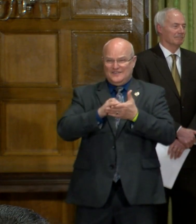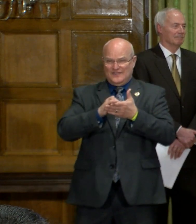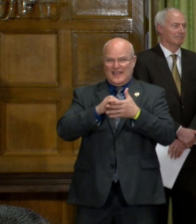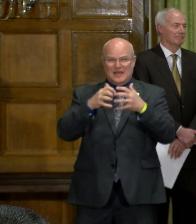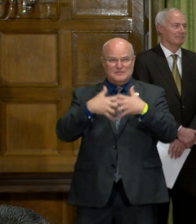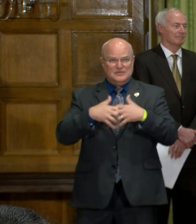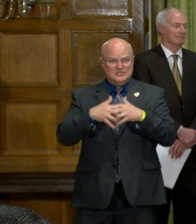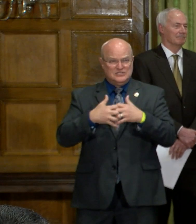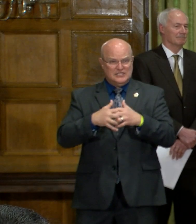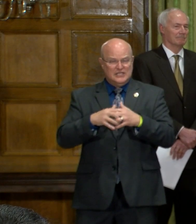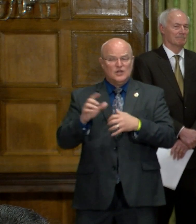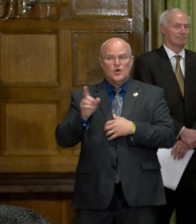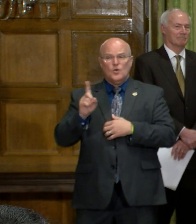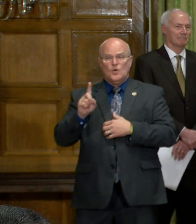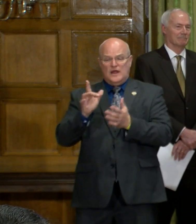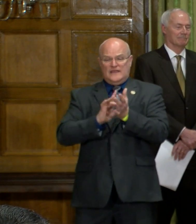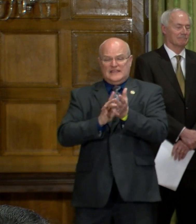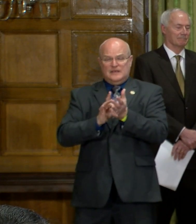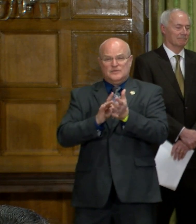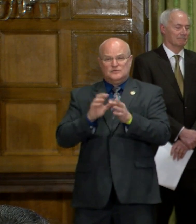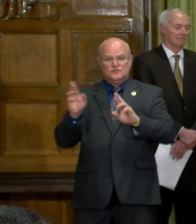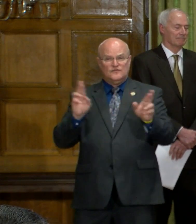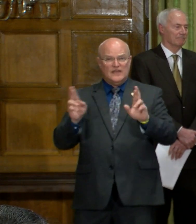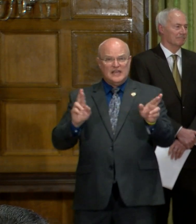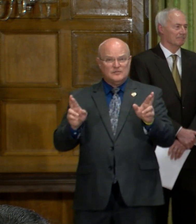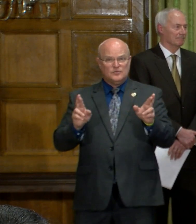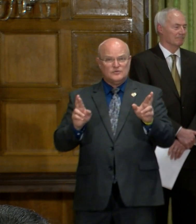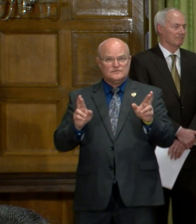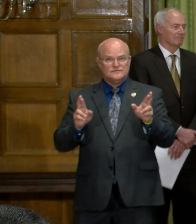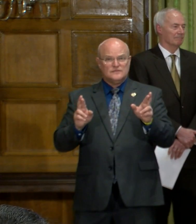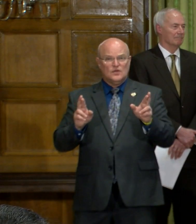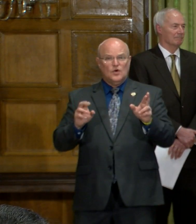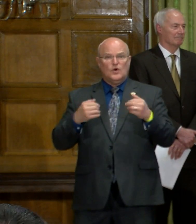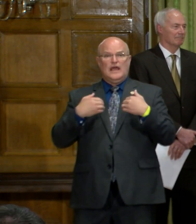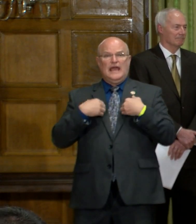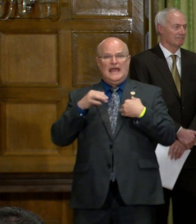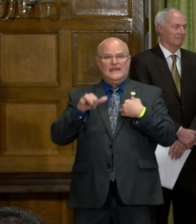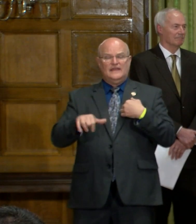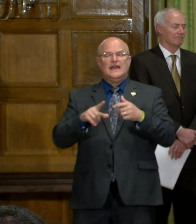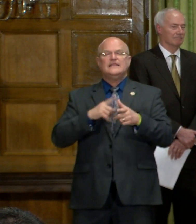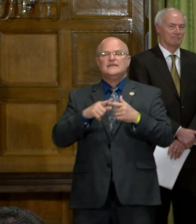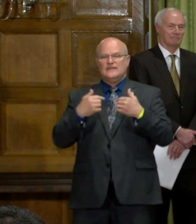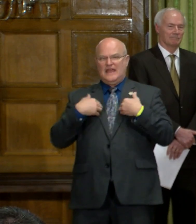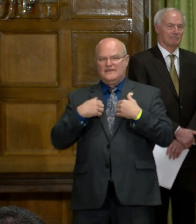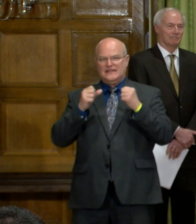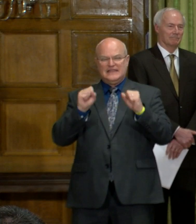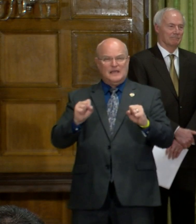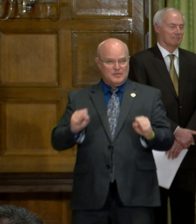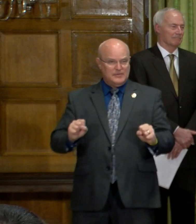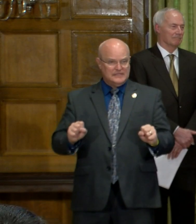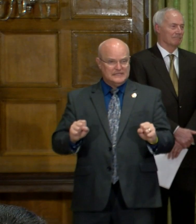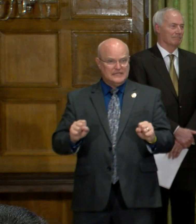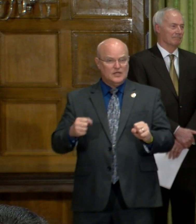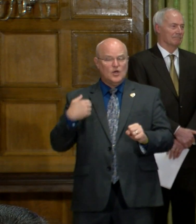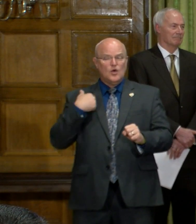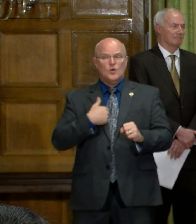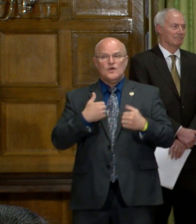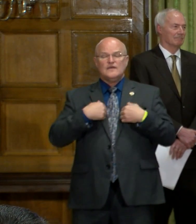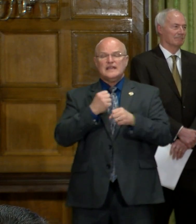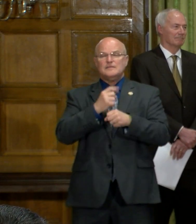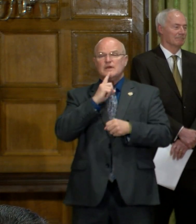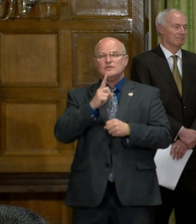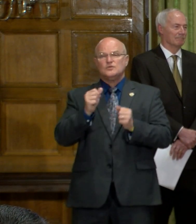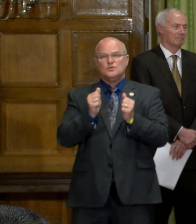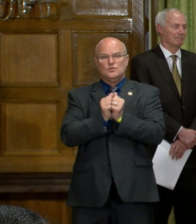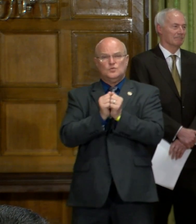platforms where reagents were available or somehow were prioritized for reagents, then they would have that capability. We've had to make